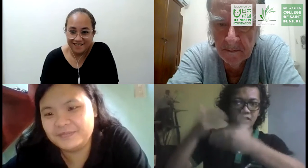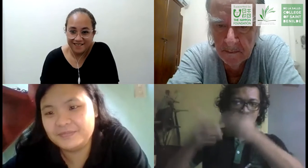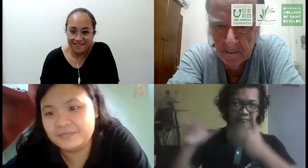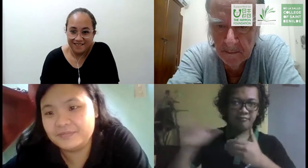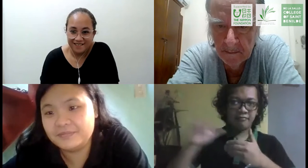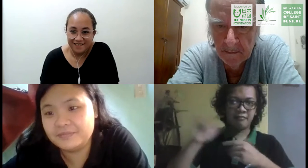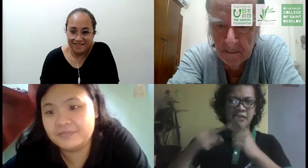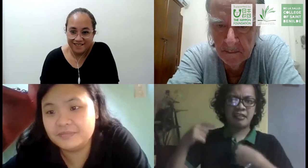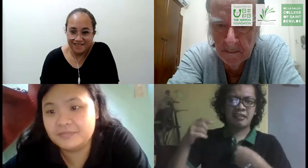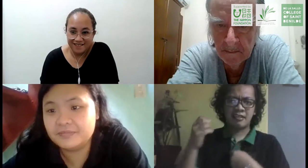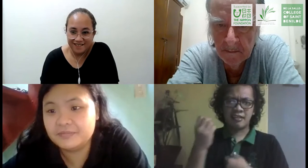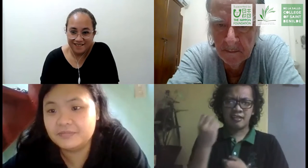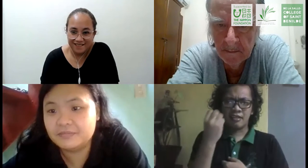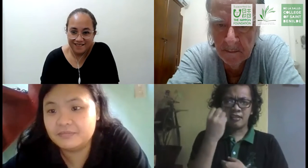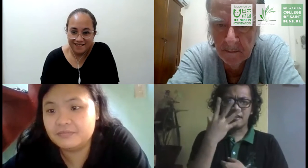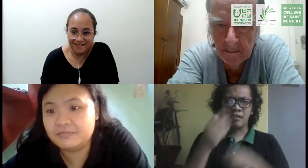Yeah.